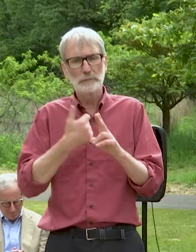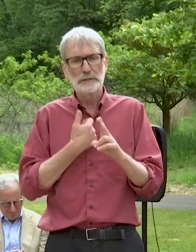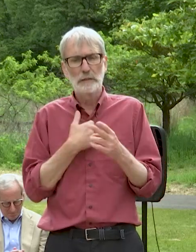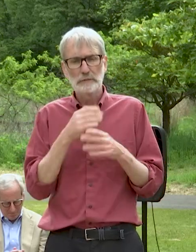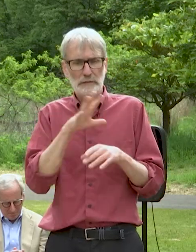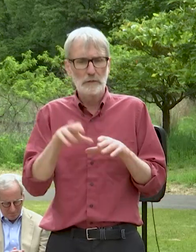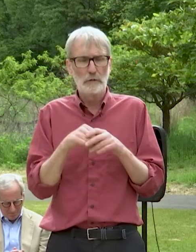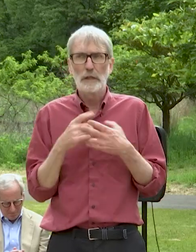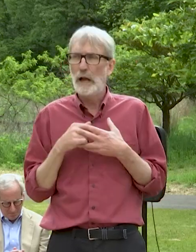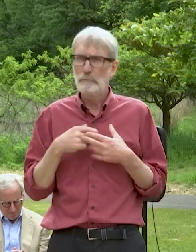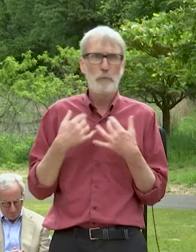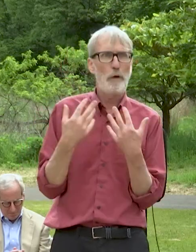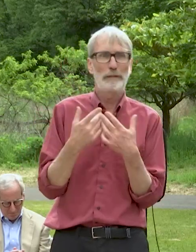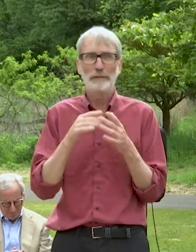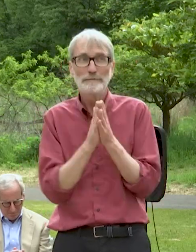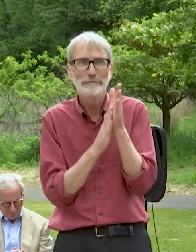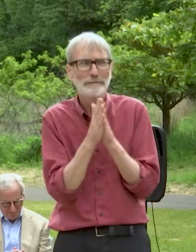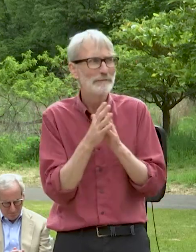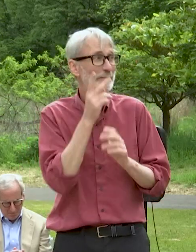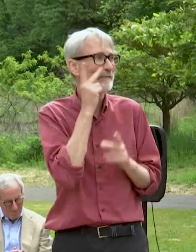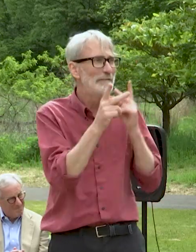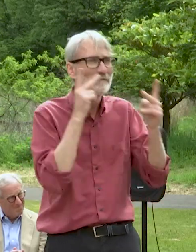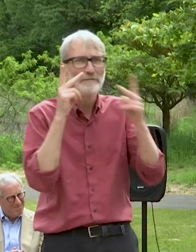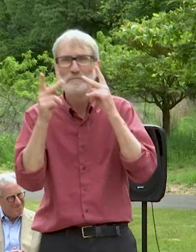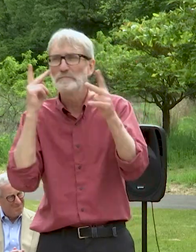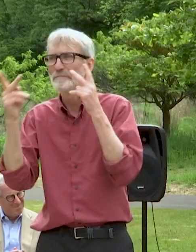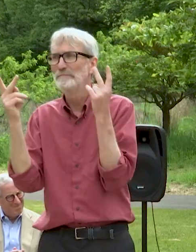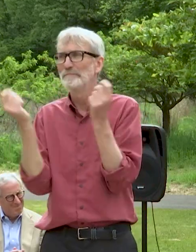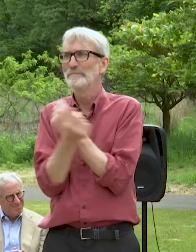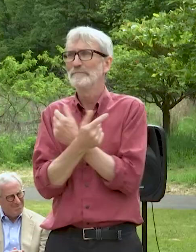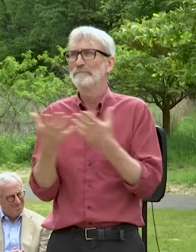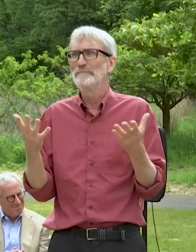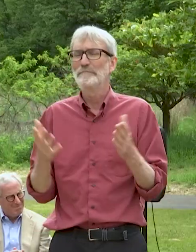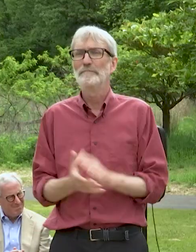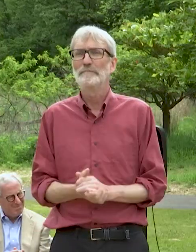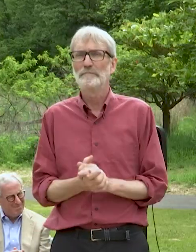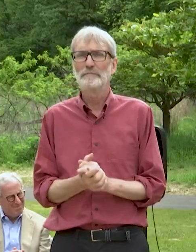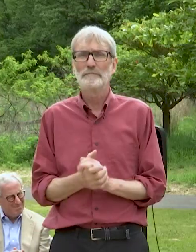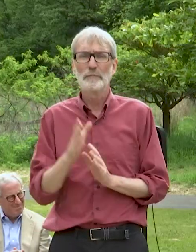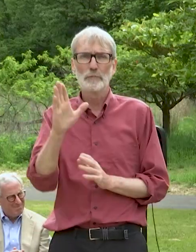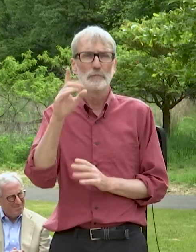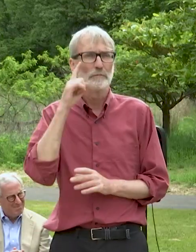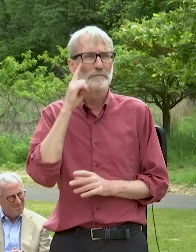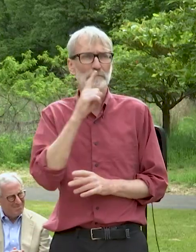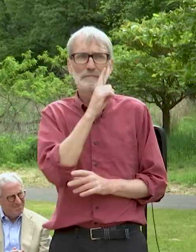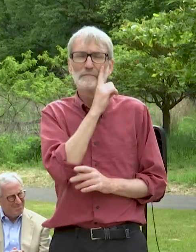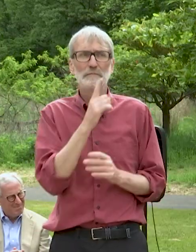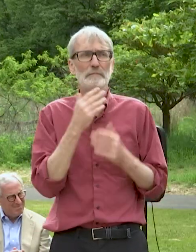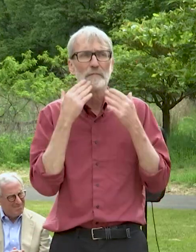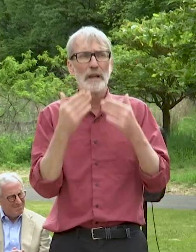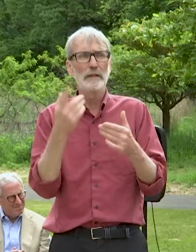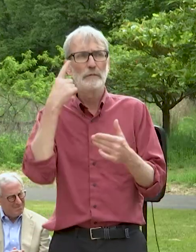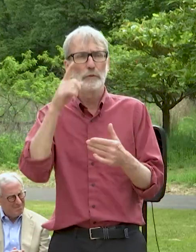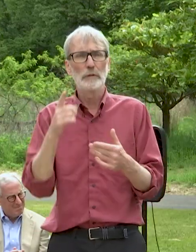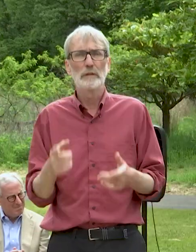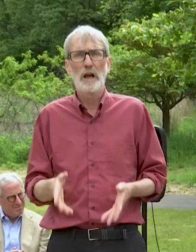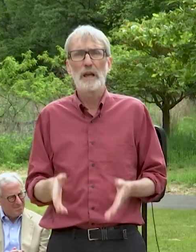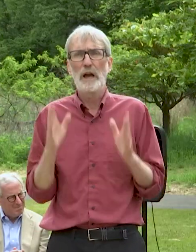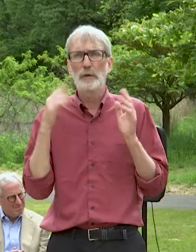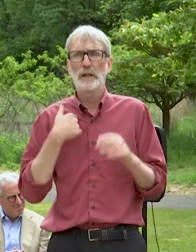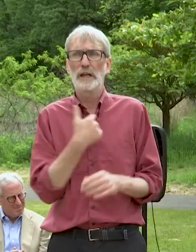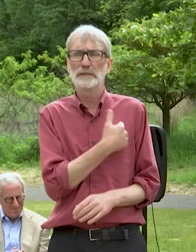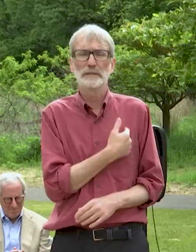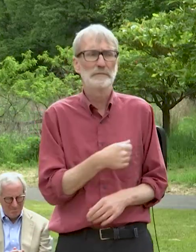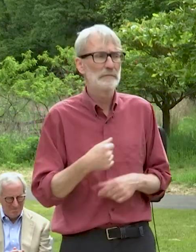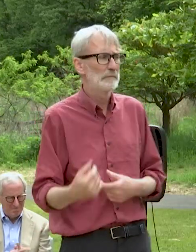wait to walk around later and to see what everyone else is seeing through your eyes. So thank you for having me and my team, and I'll turn it back